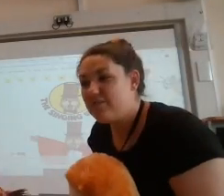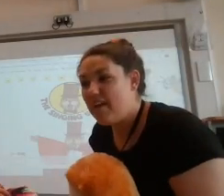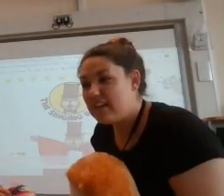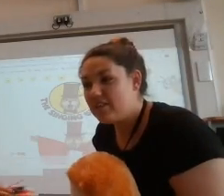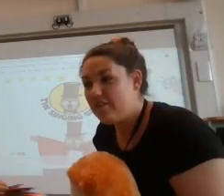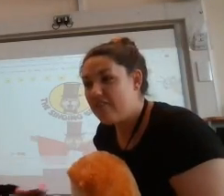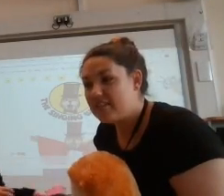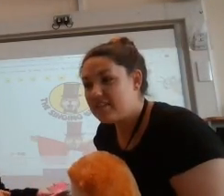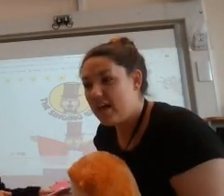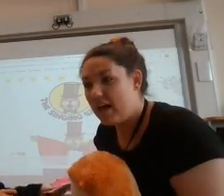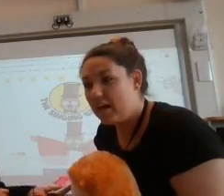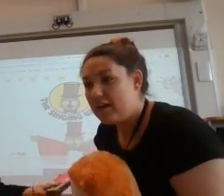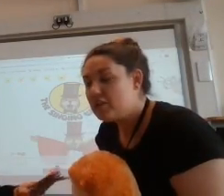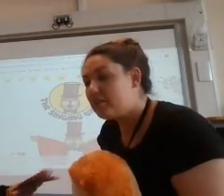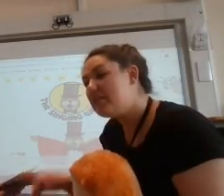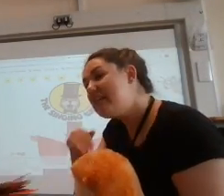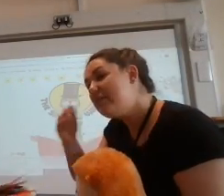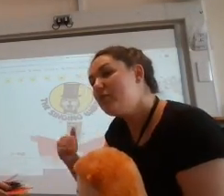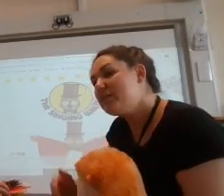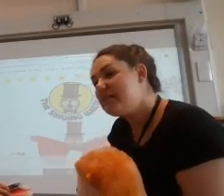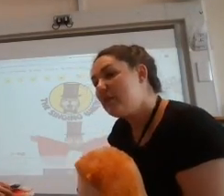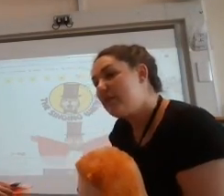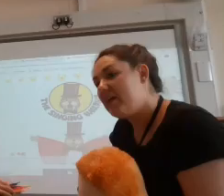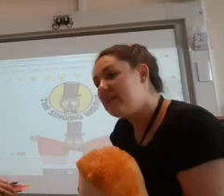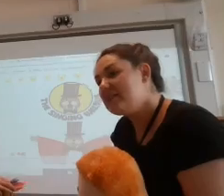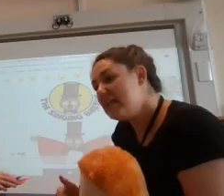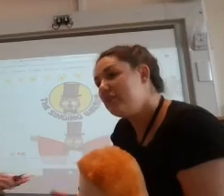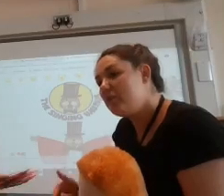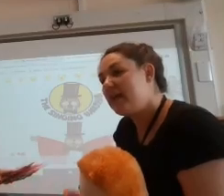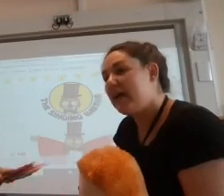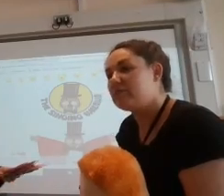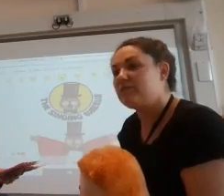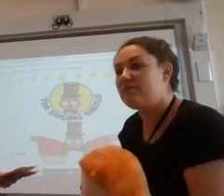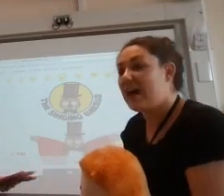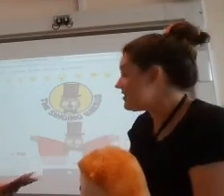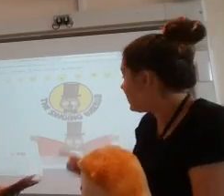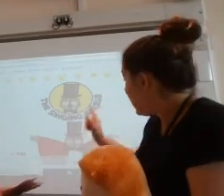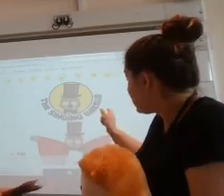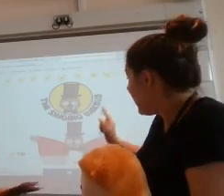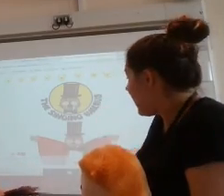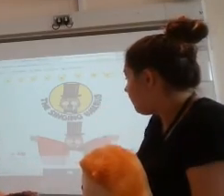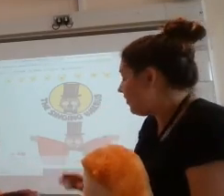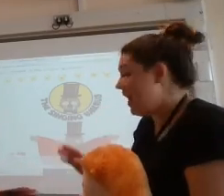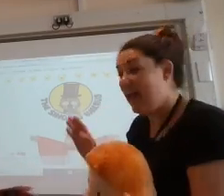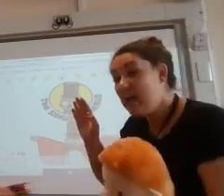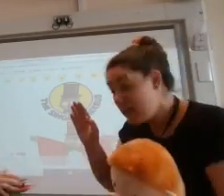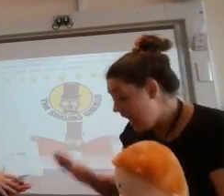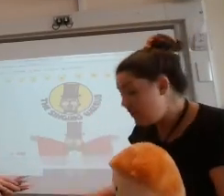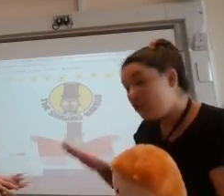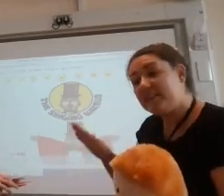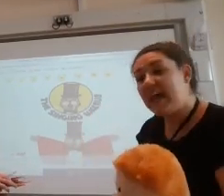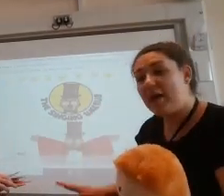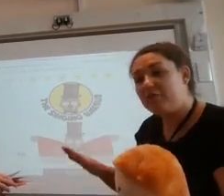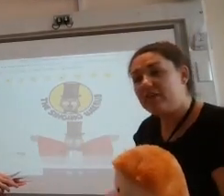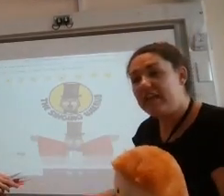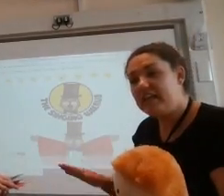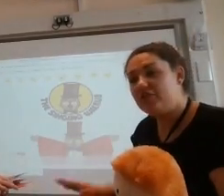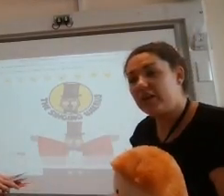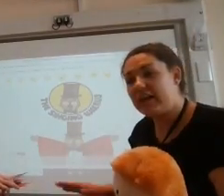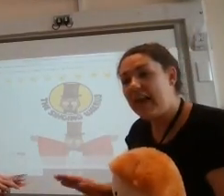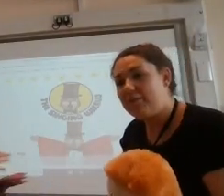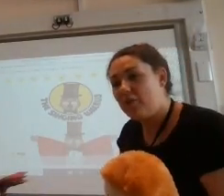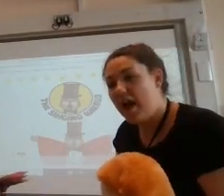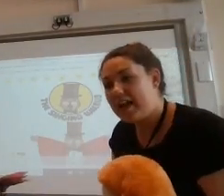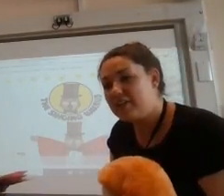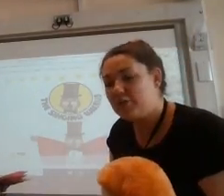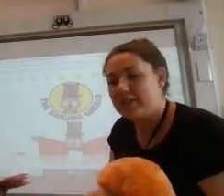And it gets faster and faster. So you have to see if you can sing with us and see if you can count as fast as they are on there. And you can tap your knees,